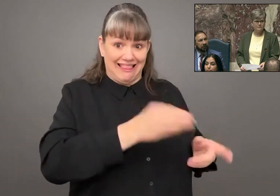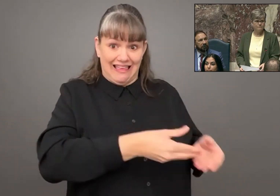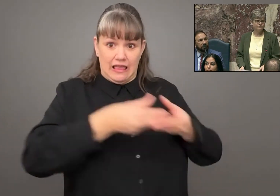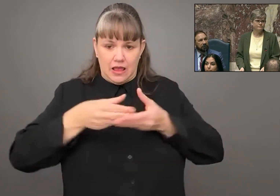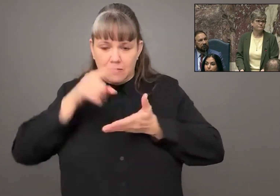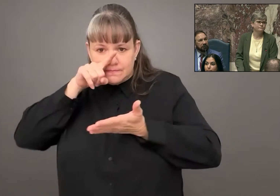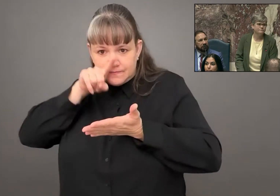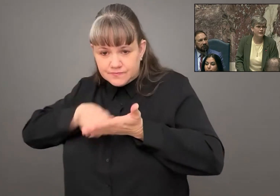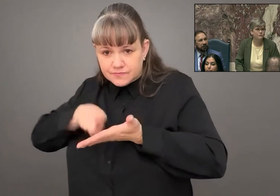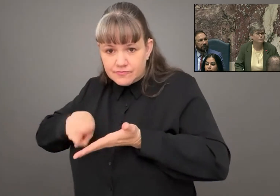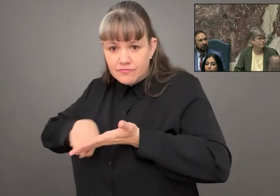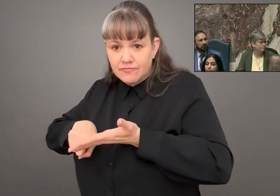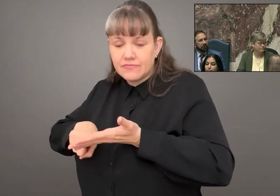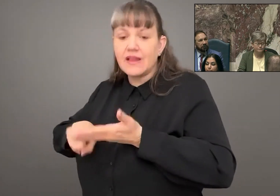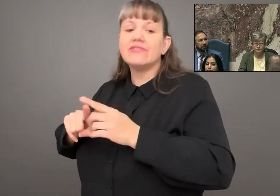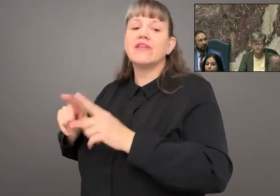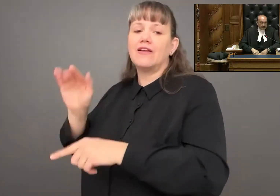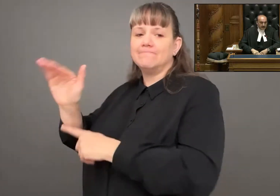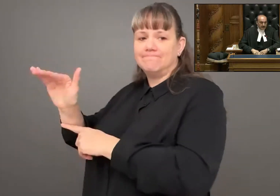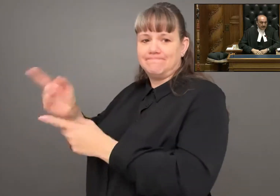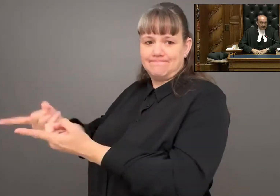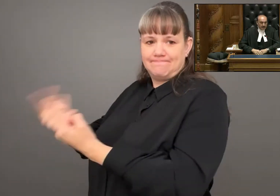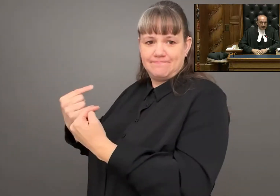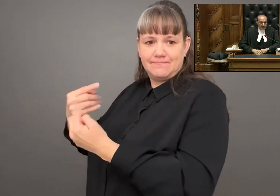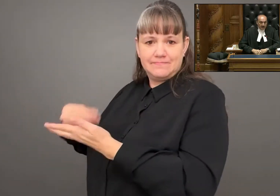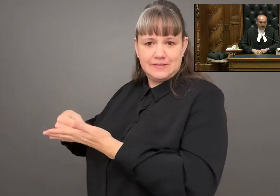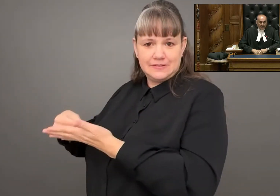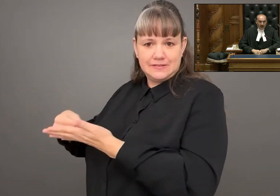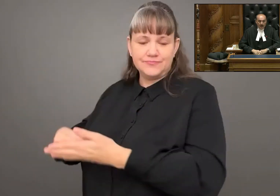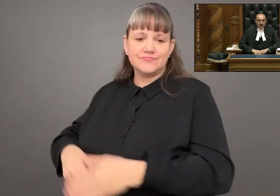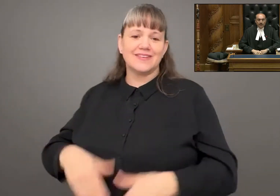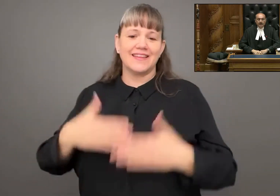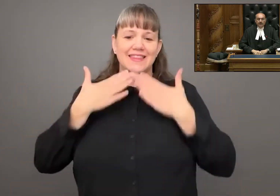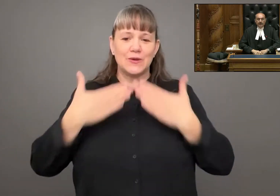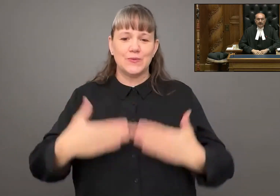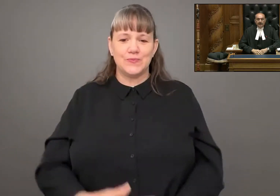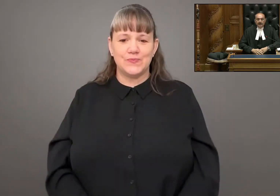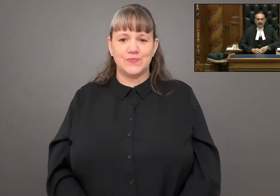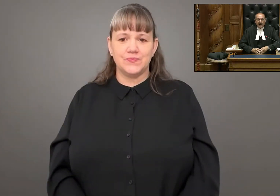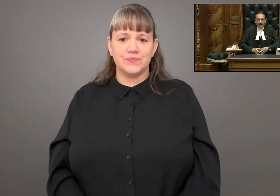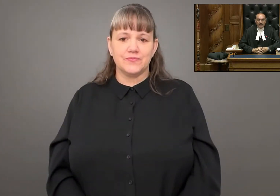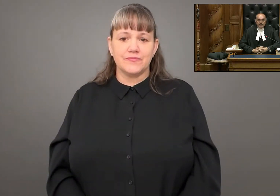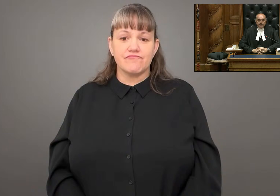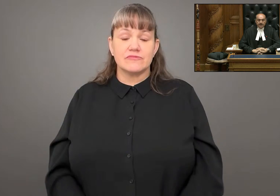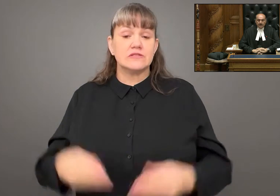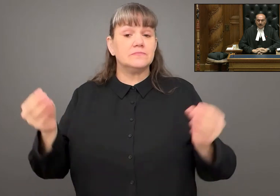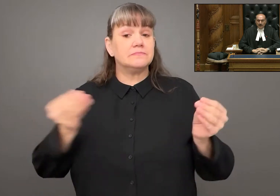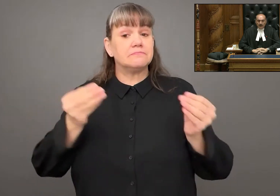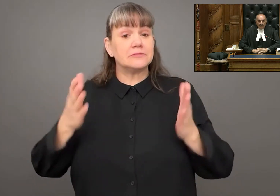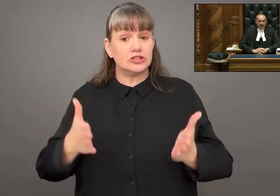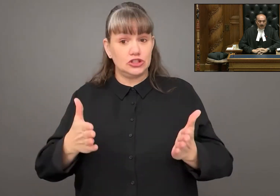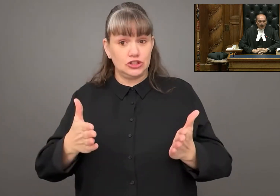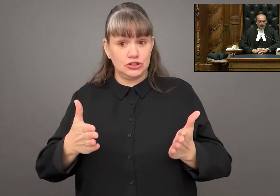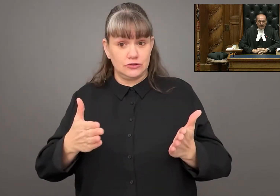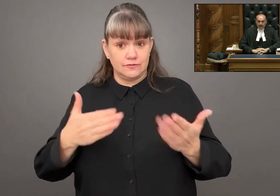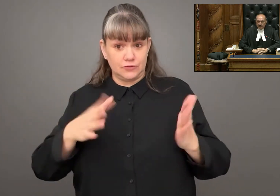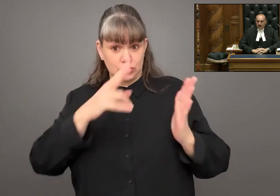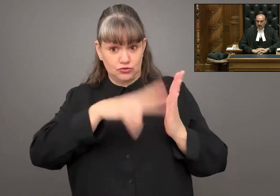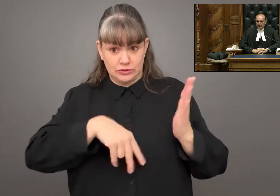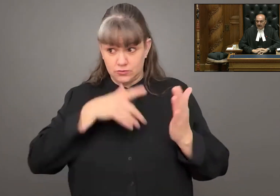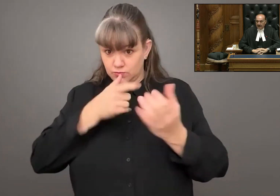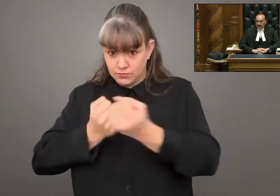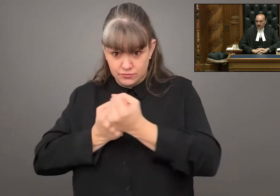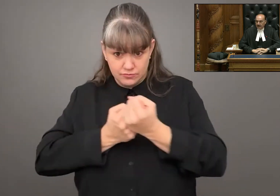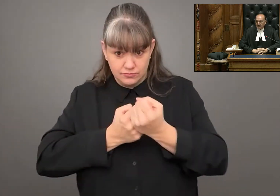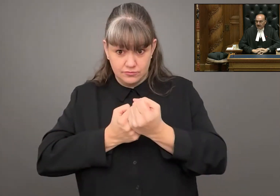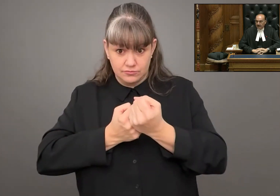defendants. Thank you. Question is first reading of the bill. All those in favor indicate aye. Aye. Opposed?